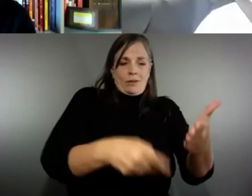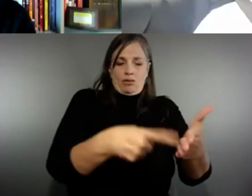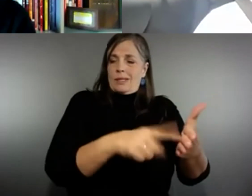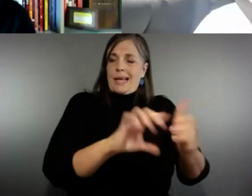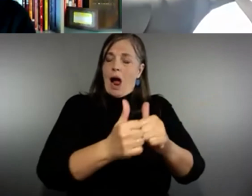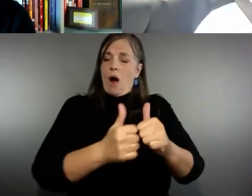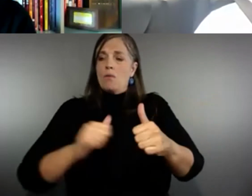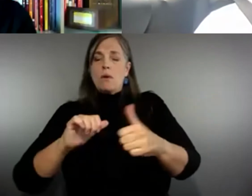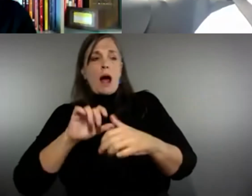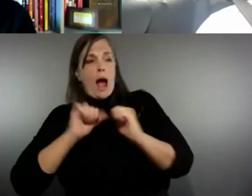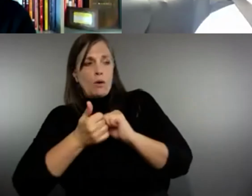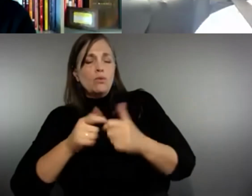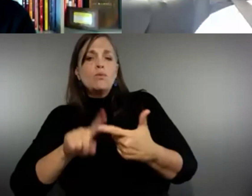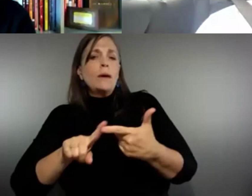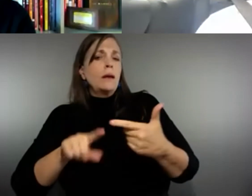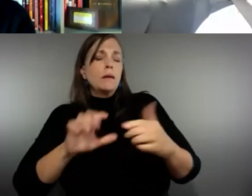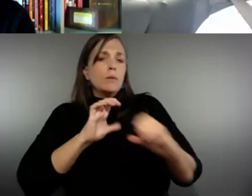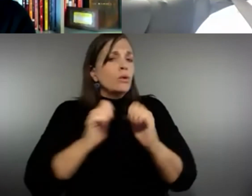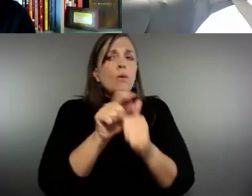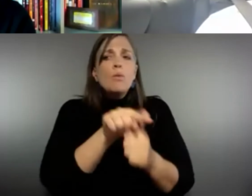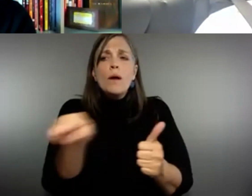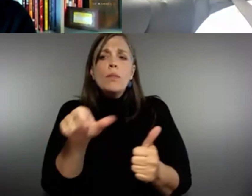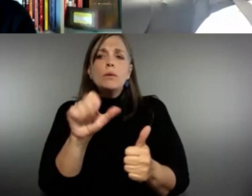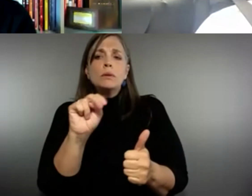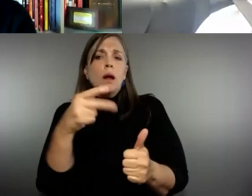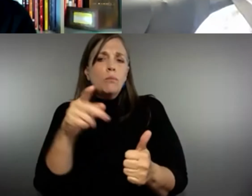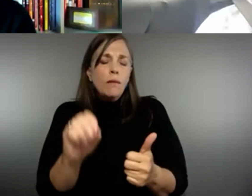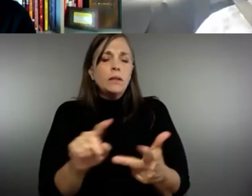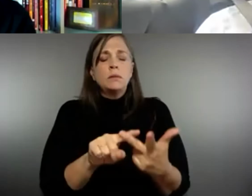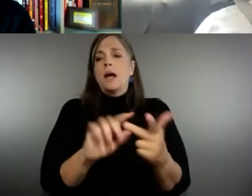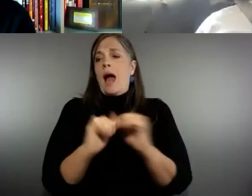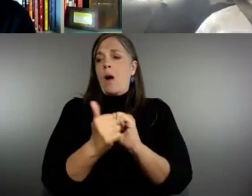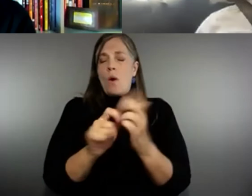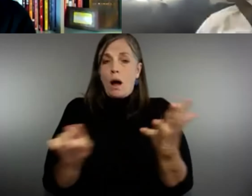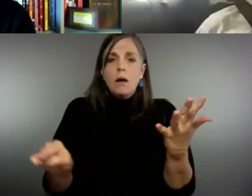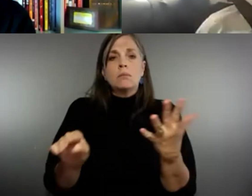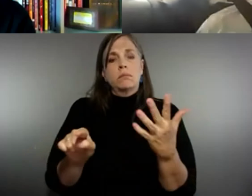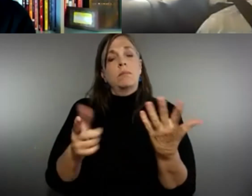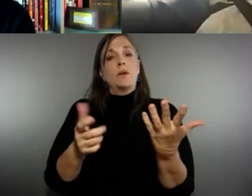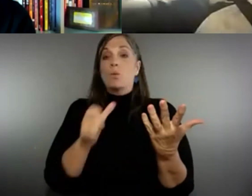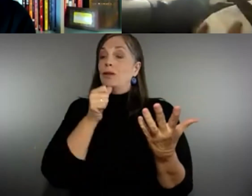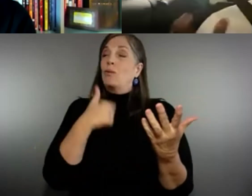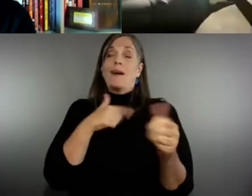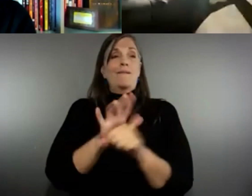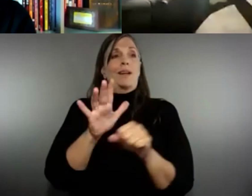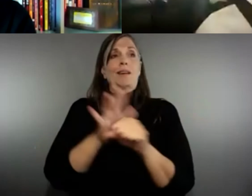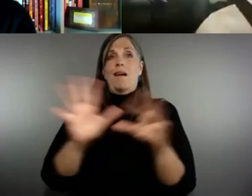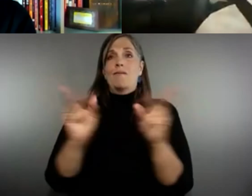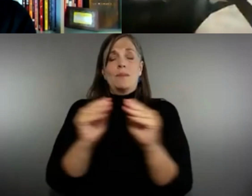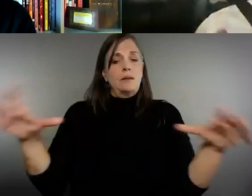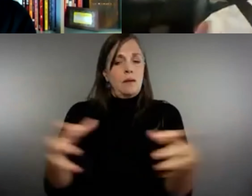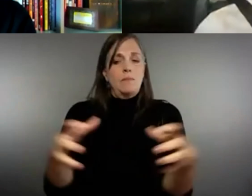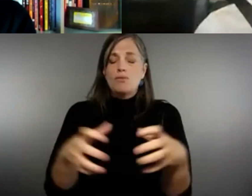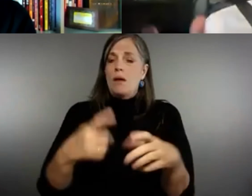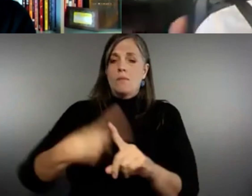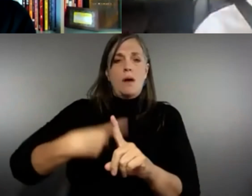non-profits there we do not have enough of meetings and coming together on a monthly basis